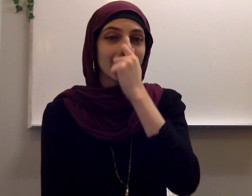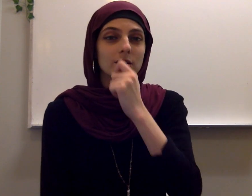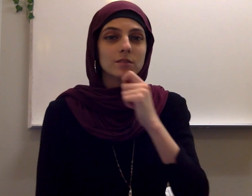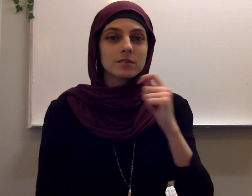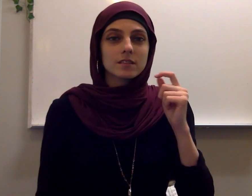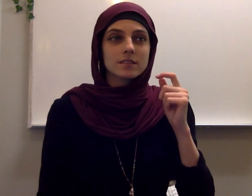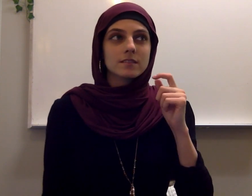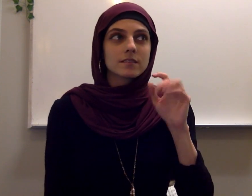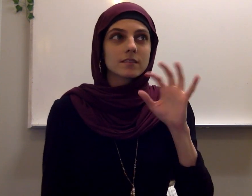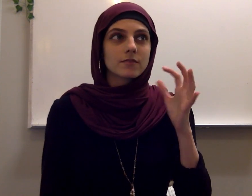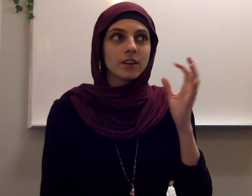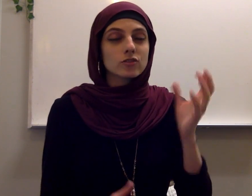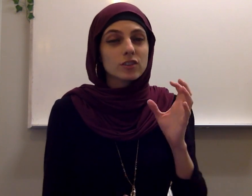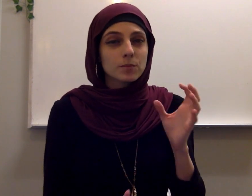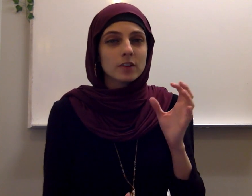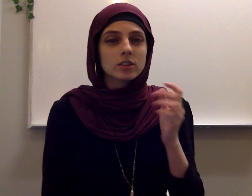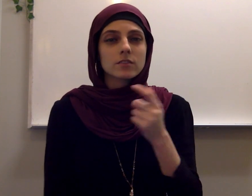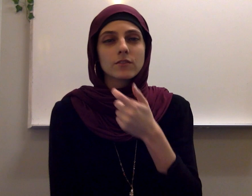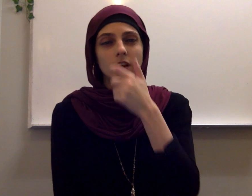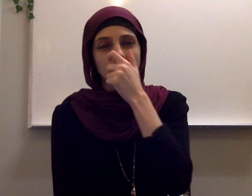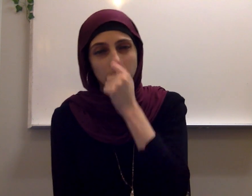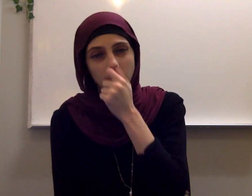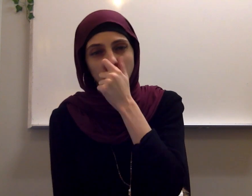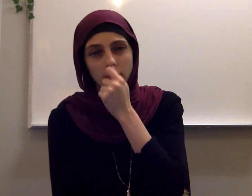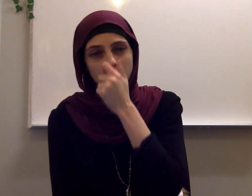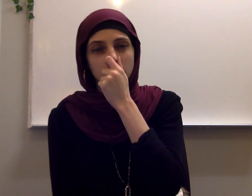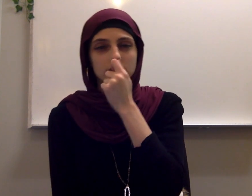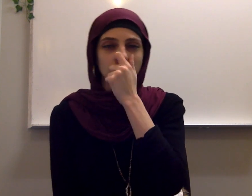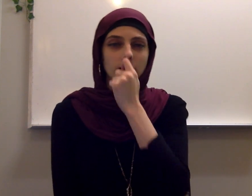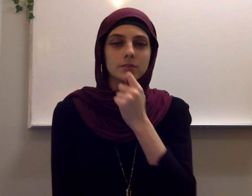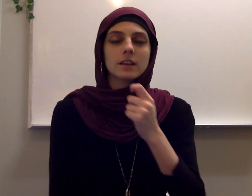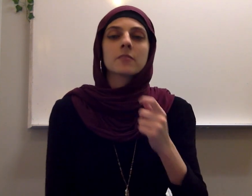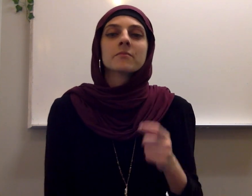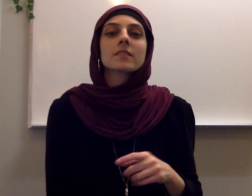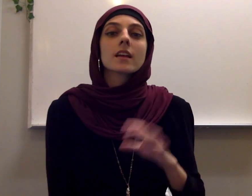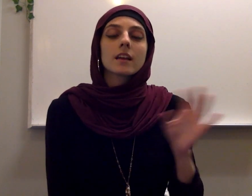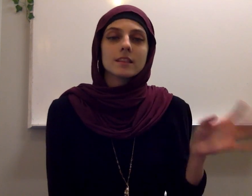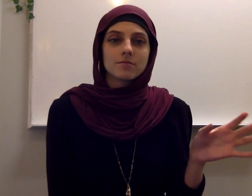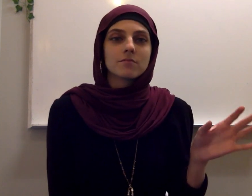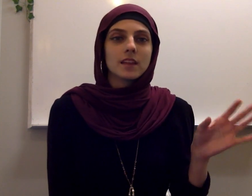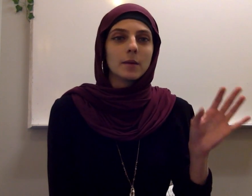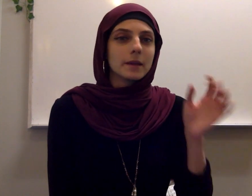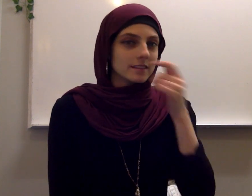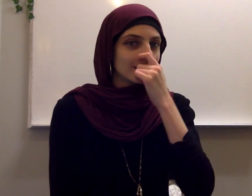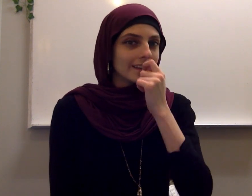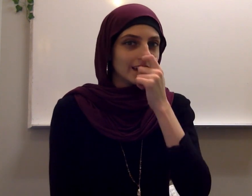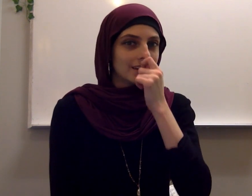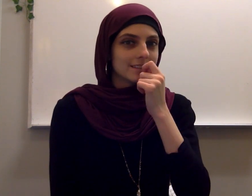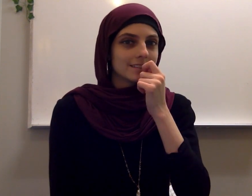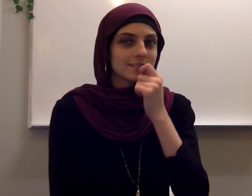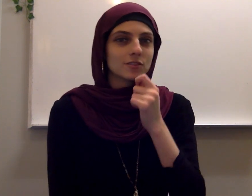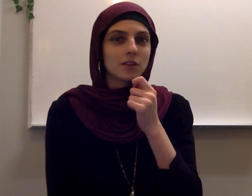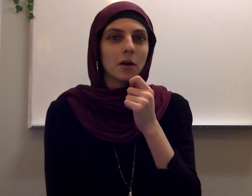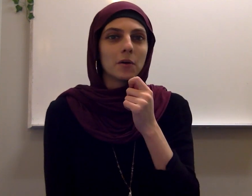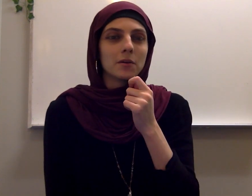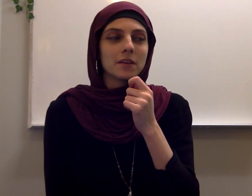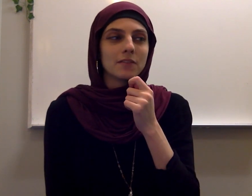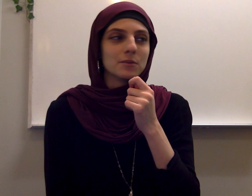Without facial expression, so if you're not like, oh God, I'm sick, it means Kleenex. So if you